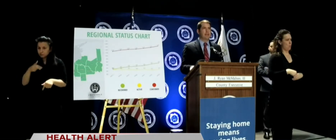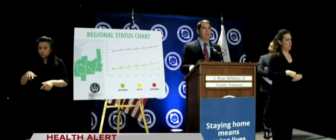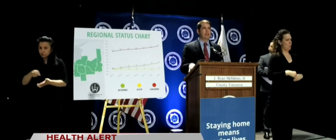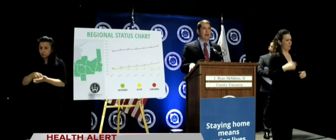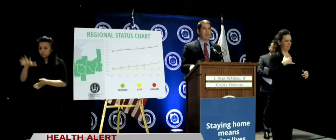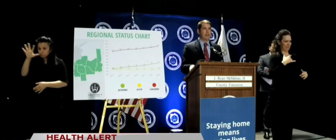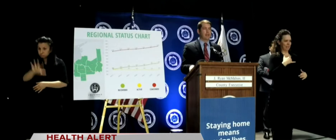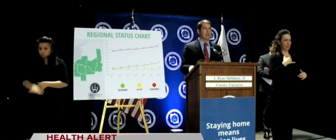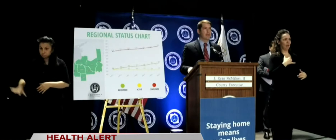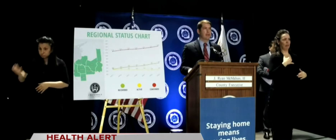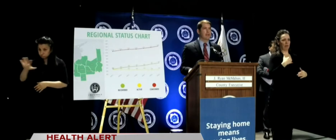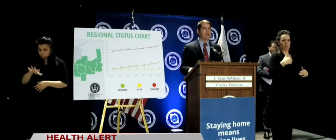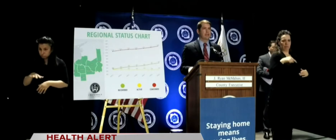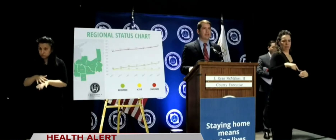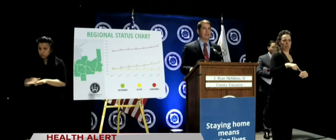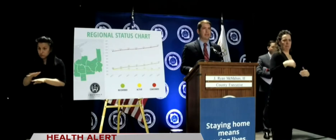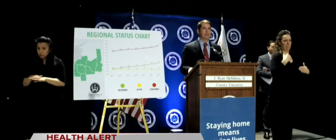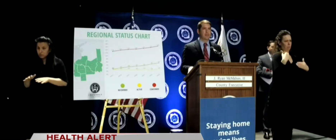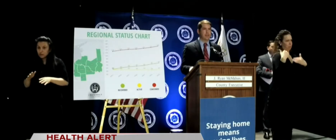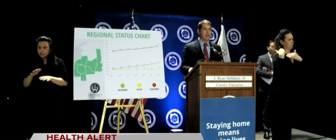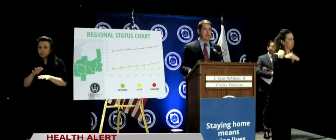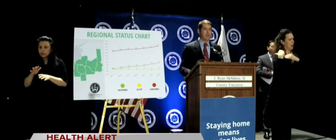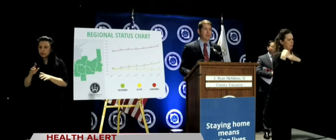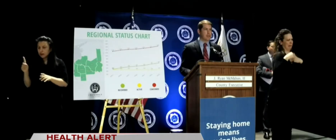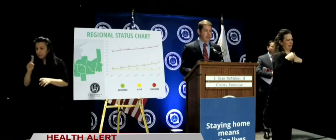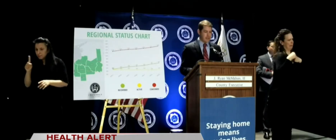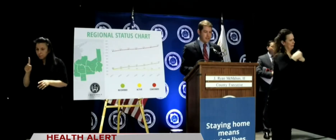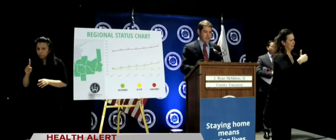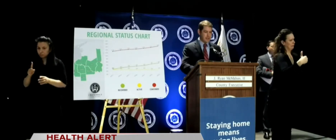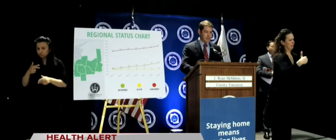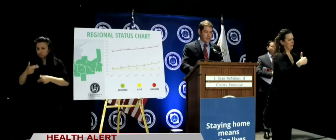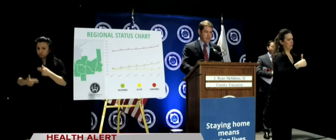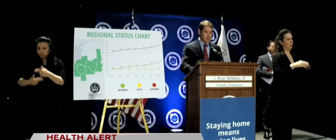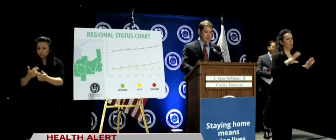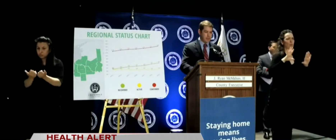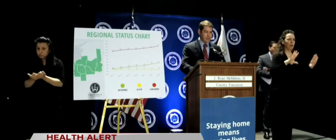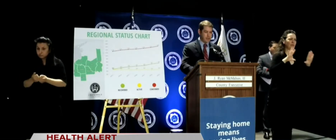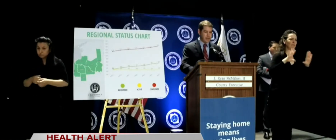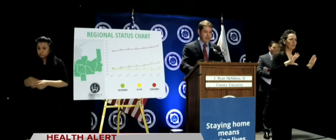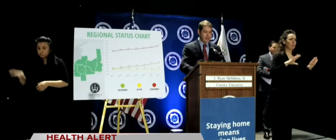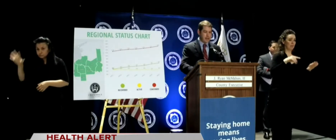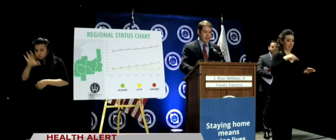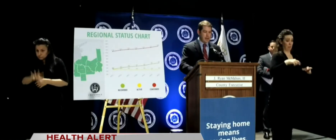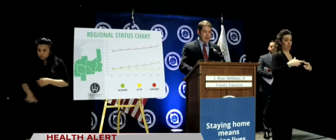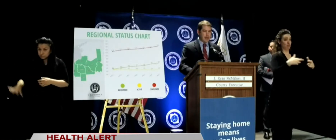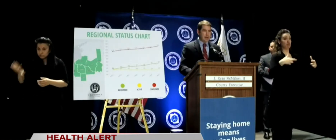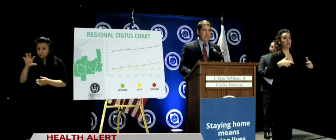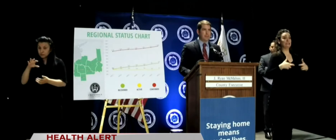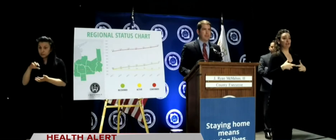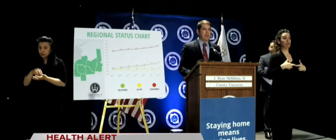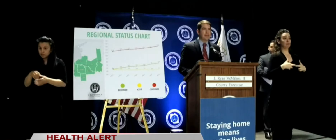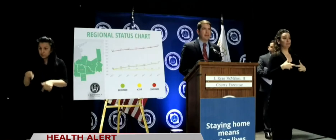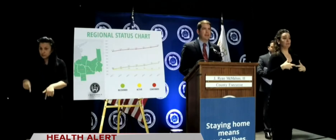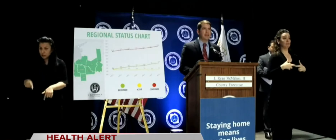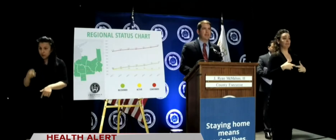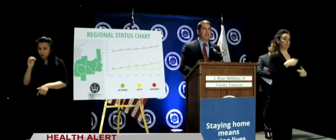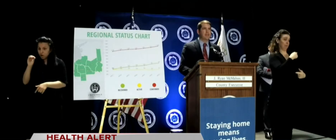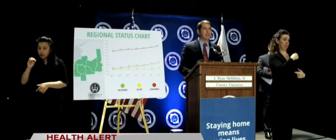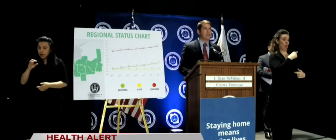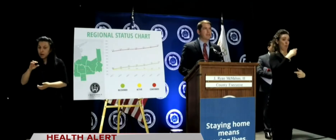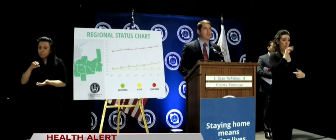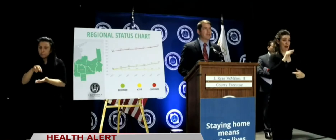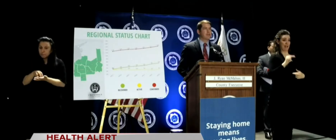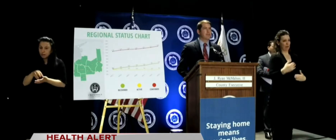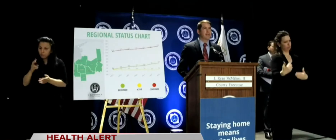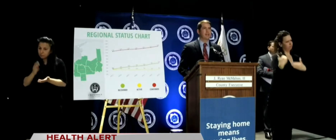led this county, he is leading this region through this crisis, and it's truly appreciated. As the County Executive mentioned,